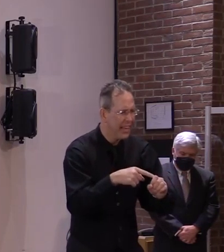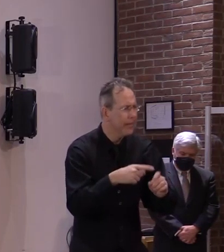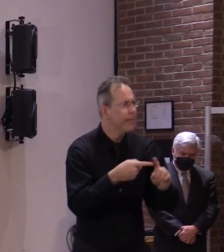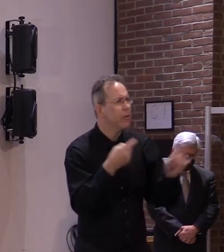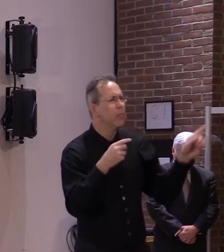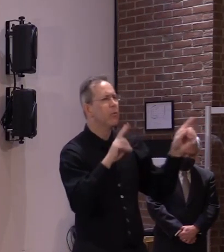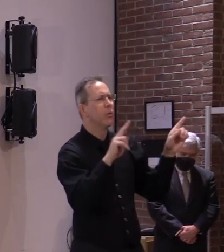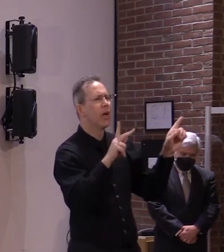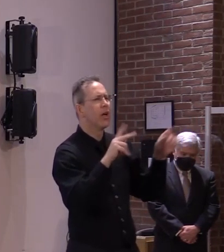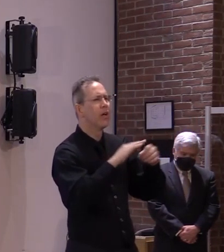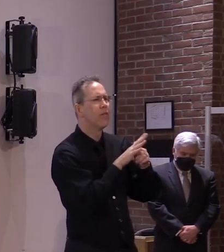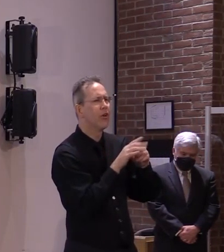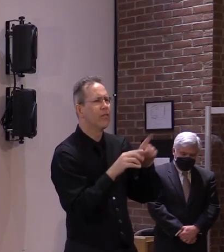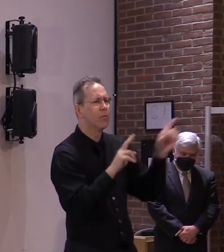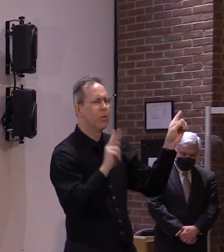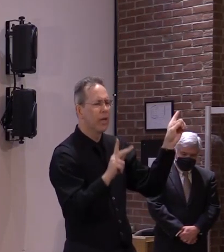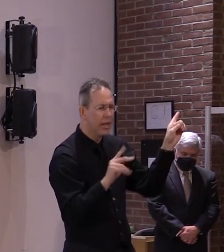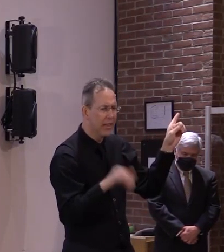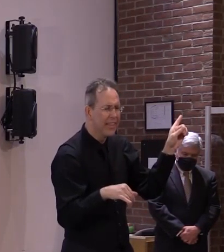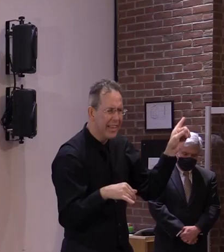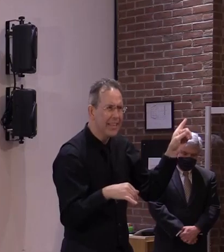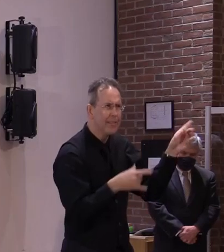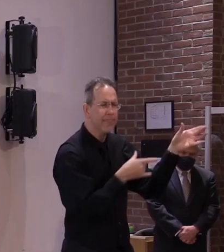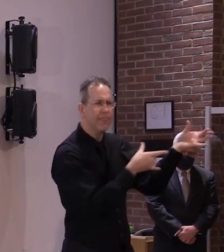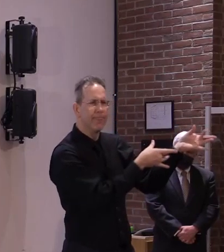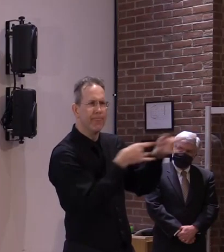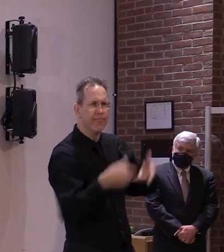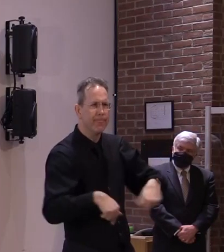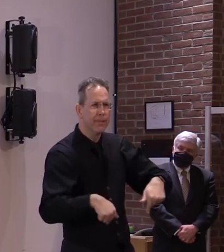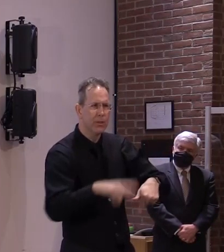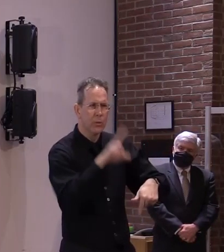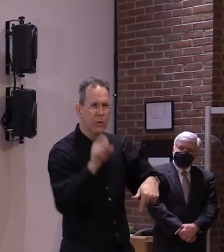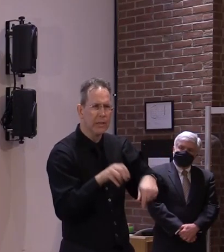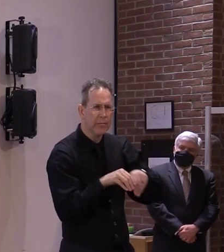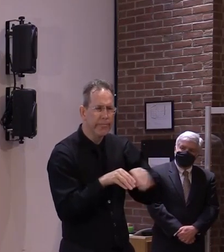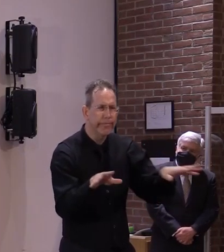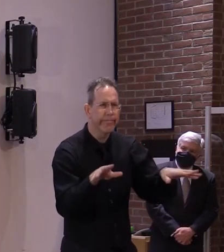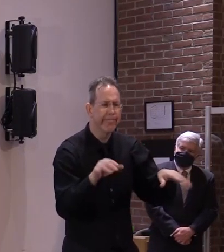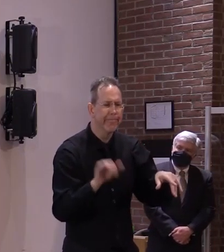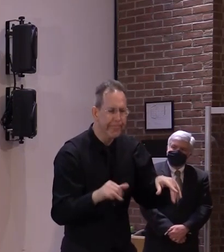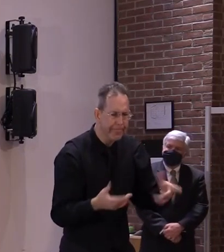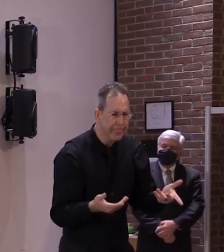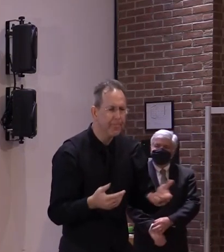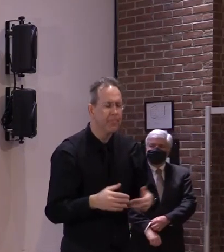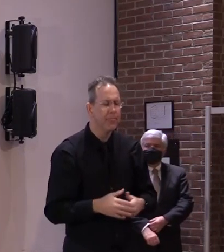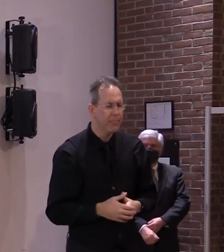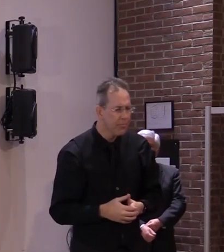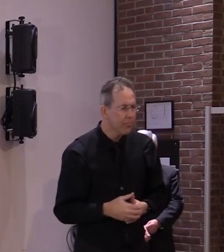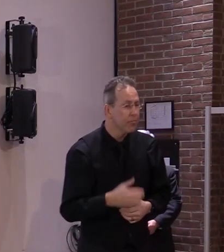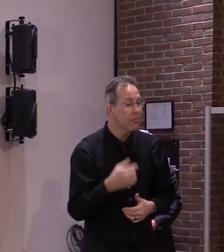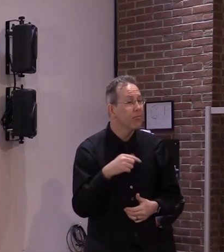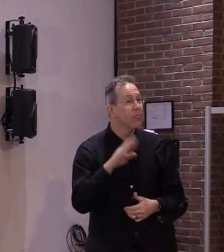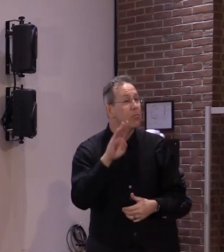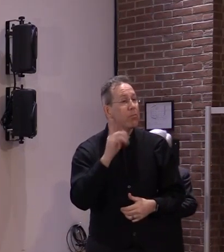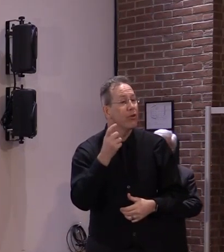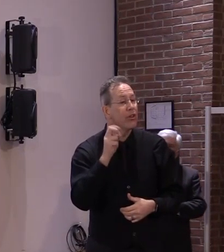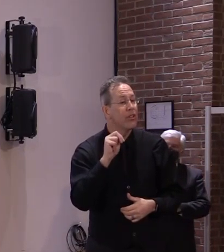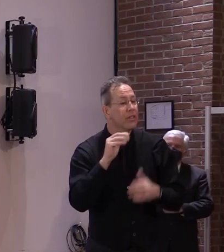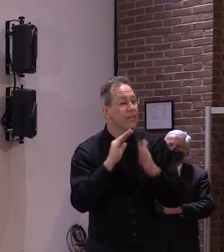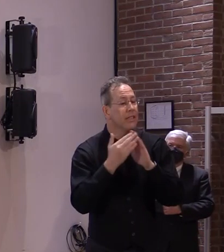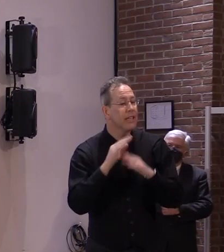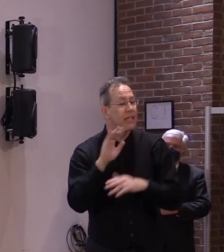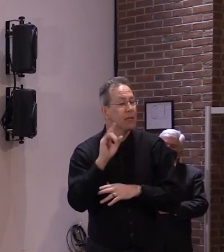of the variant were found in Burlington wastewater, our latest tests for genome sequencing have not yet detected variants